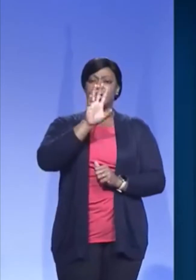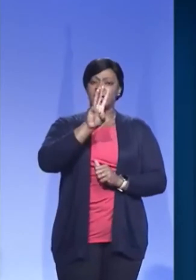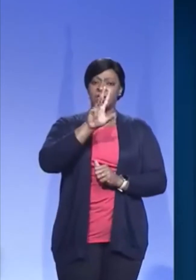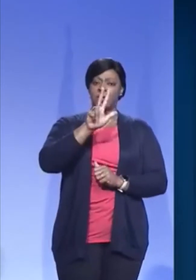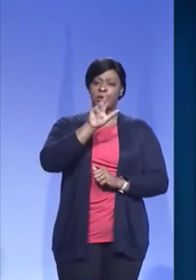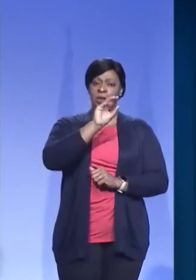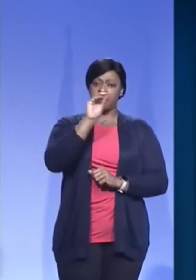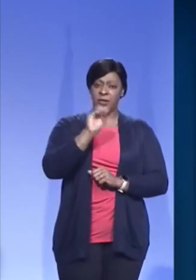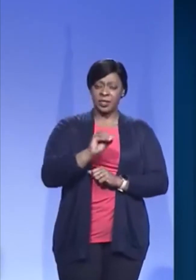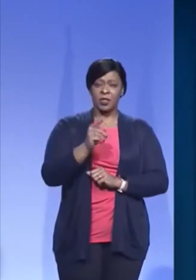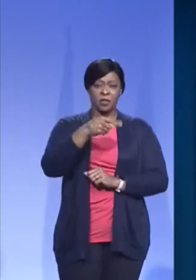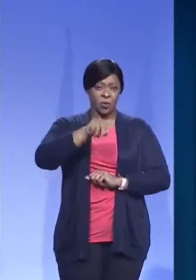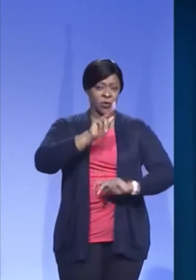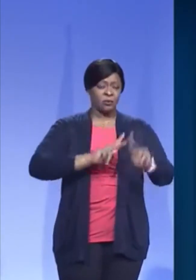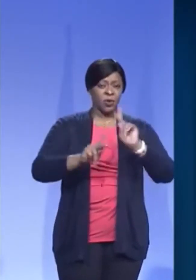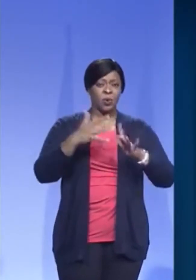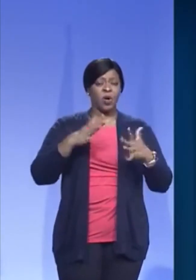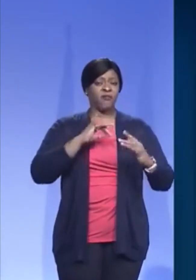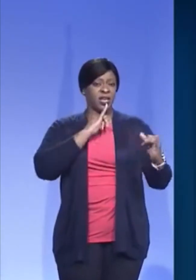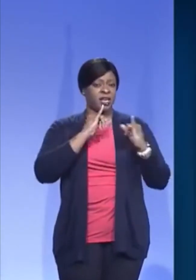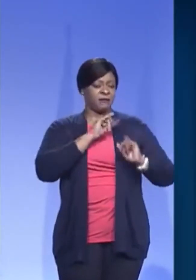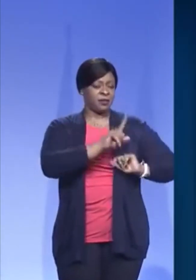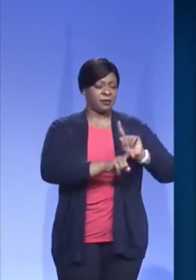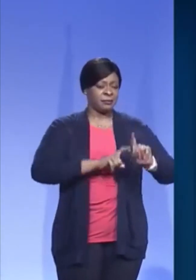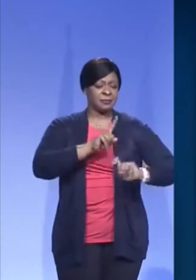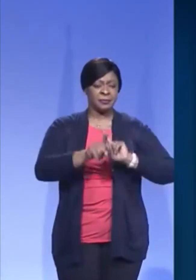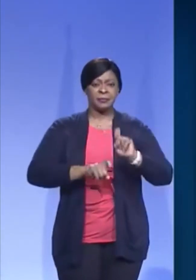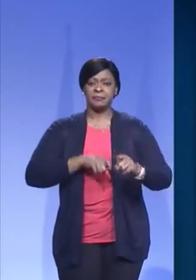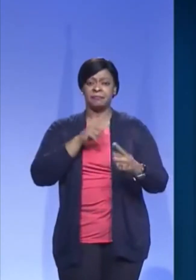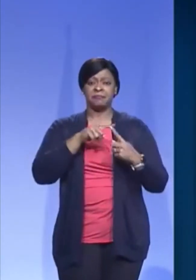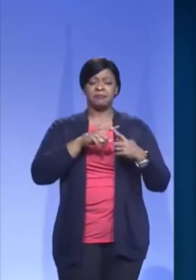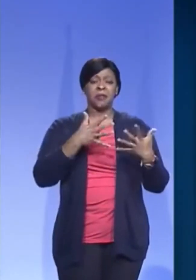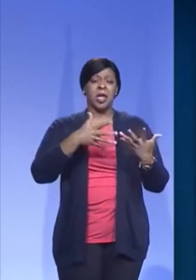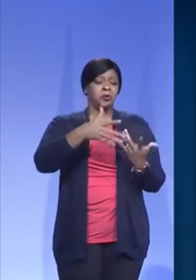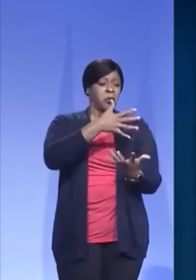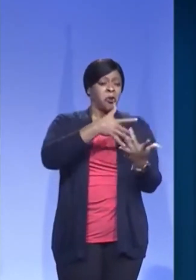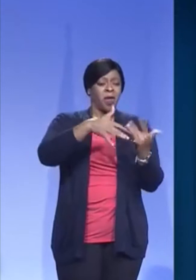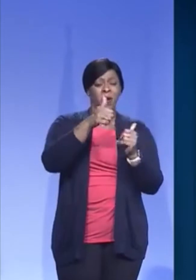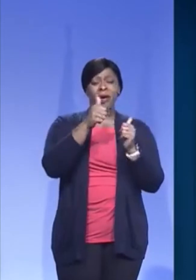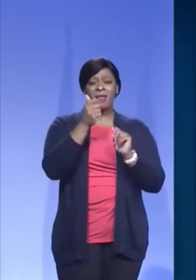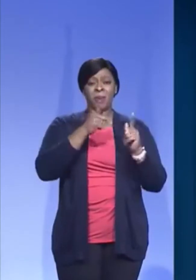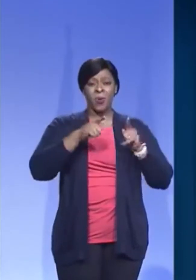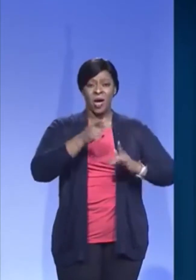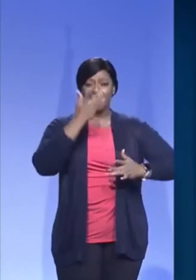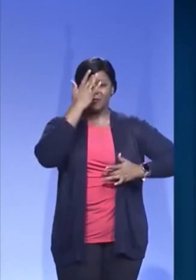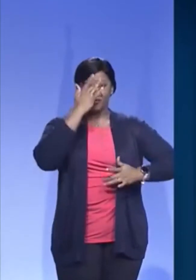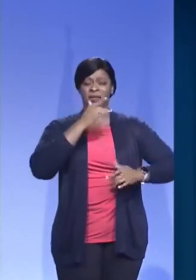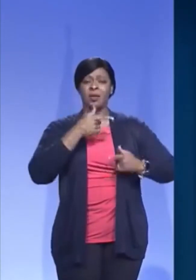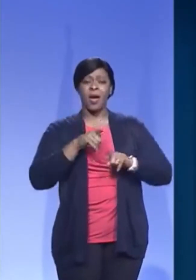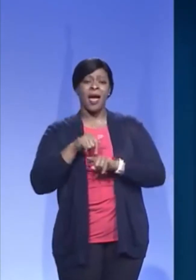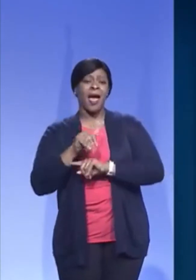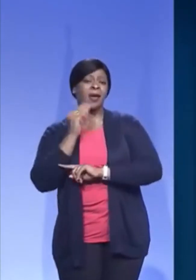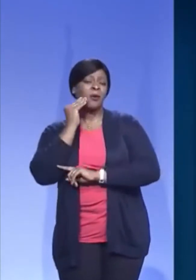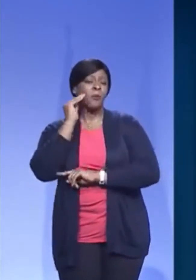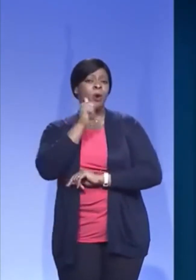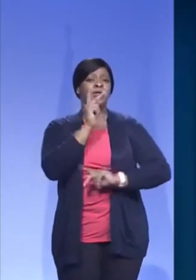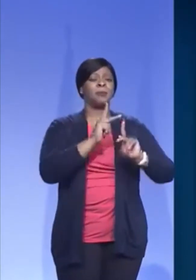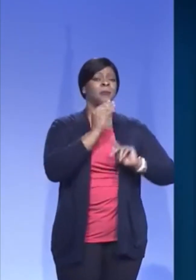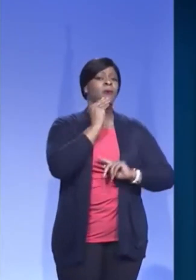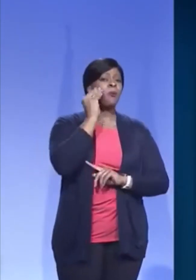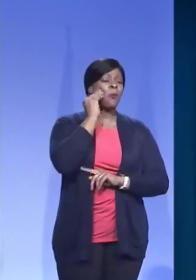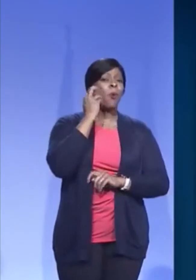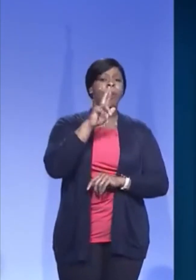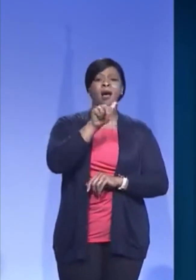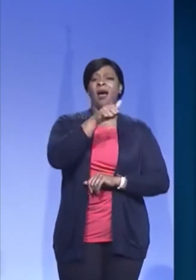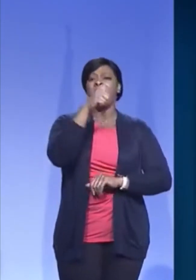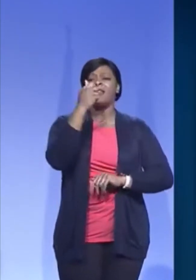63% of the people that we've interviewed either were socializing with others in their home or in someone else's home or in some